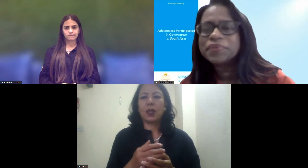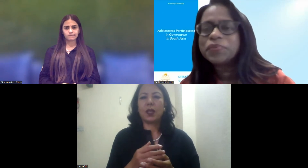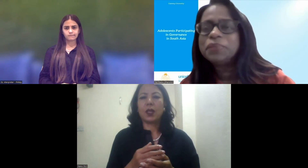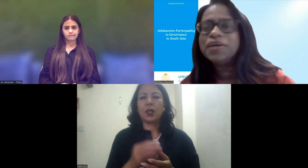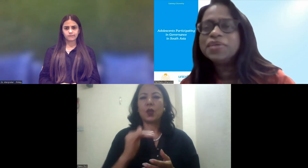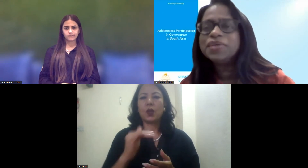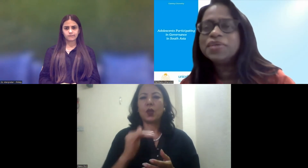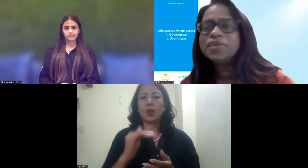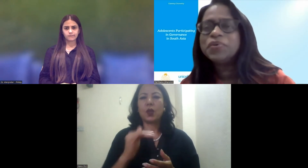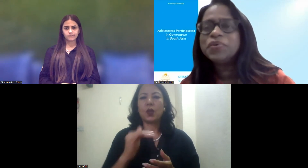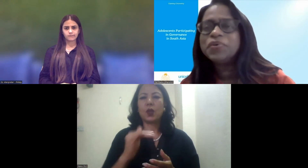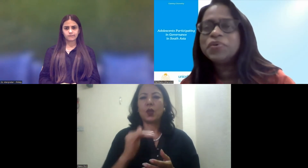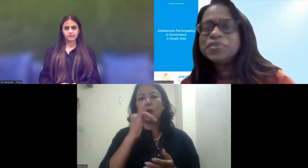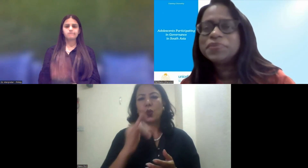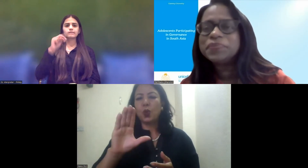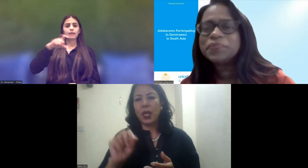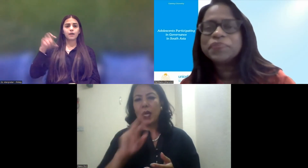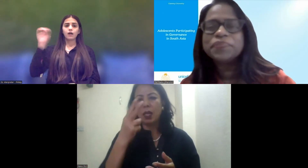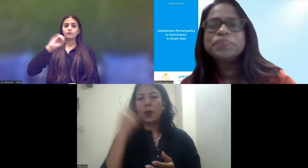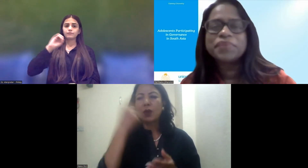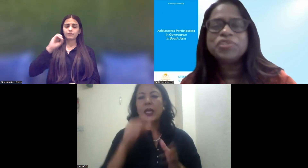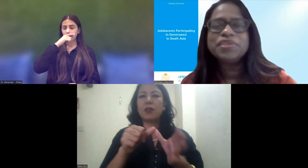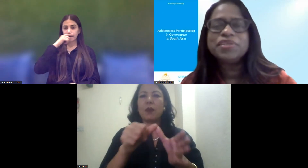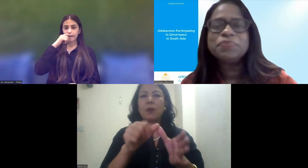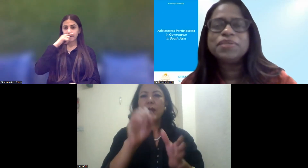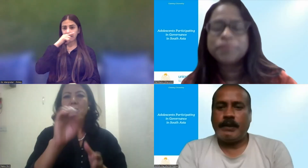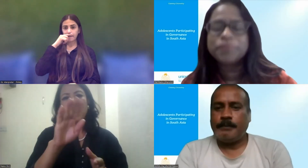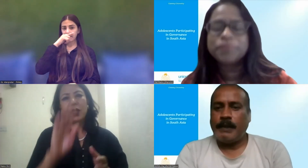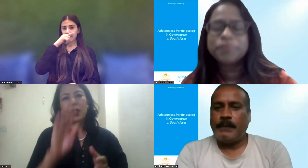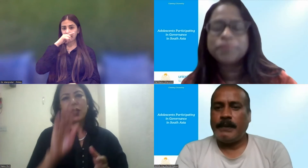From Nepal country office? Ashok, yes please.